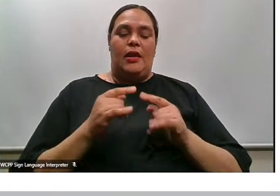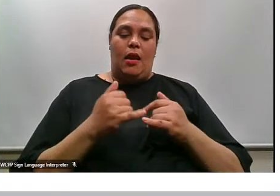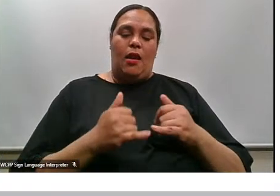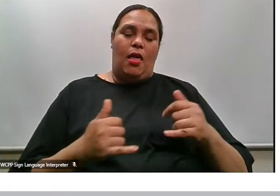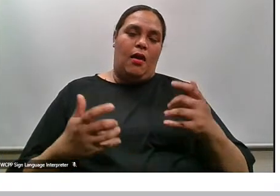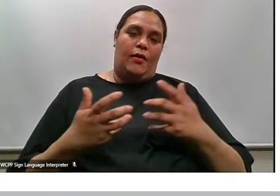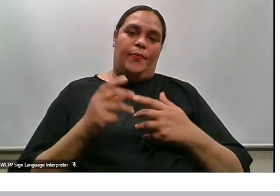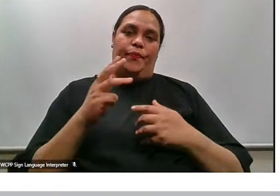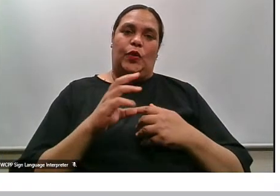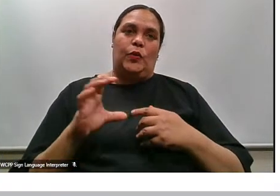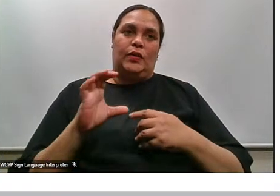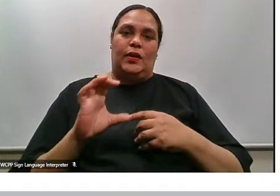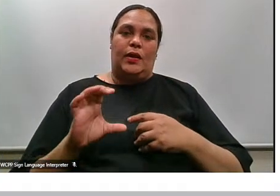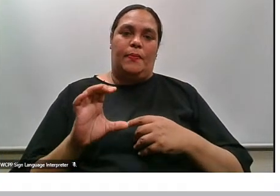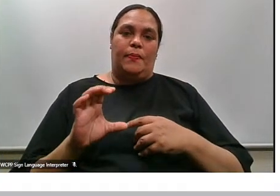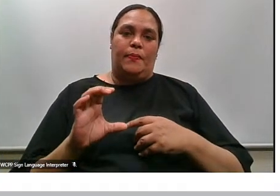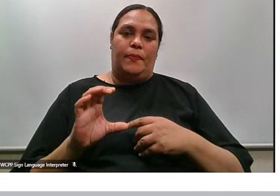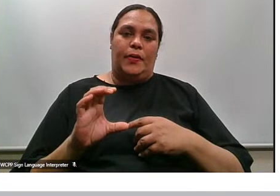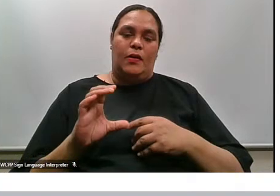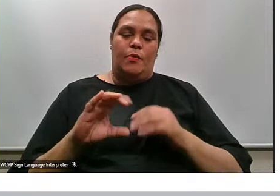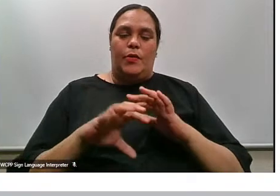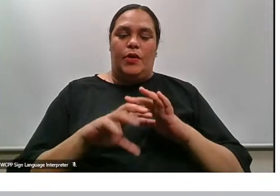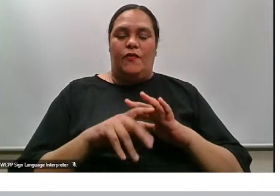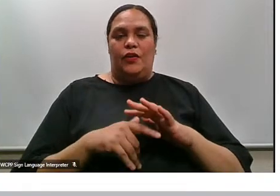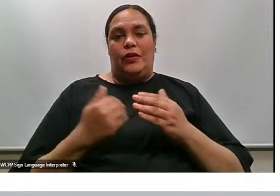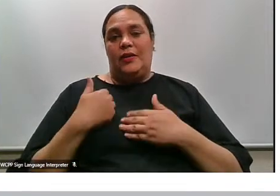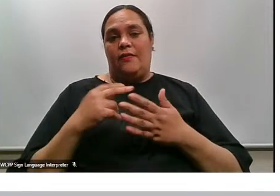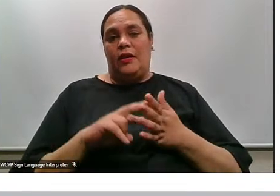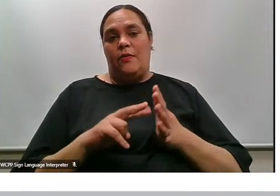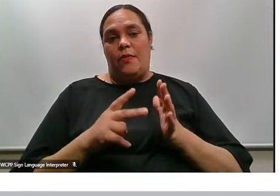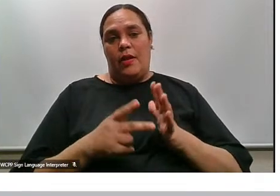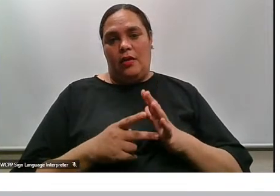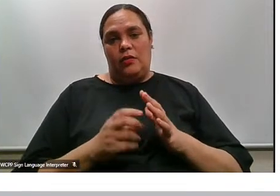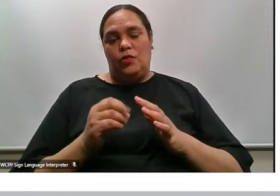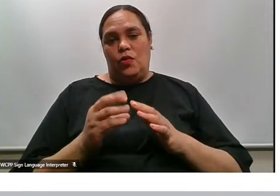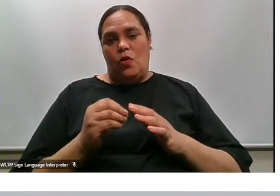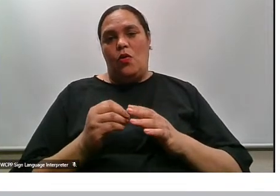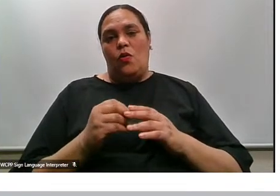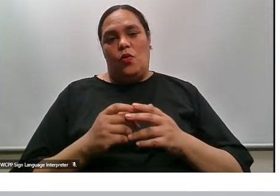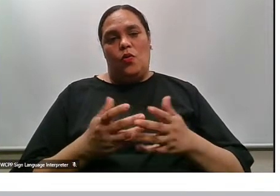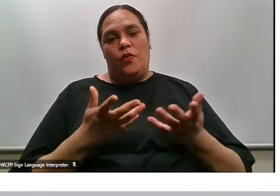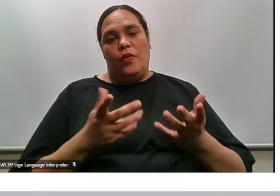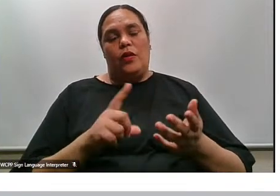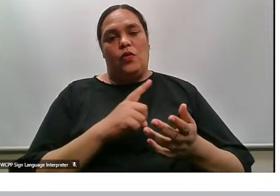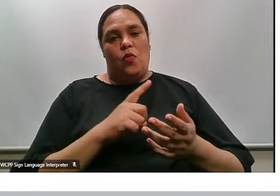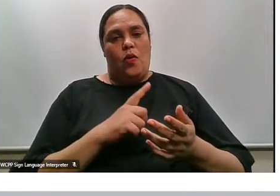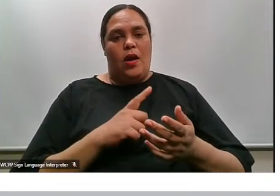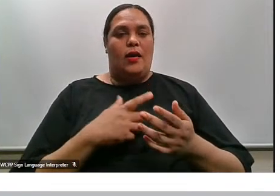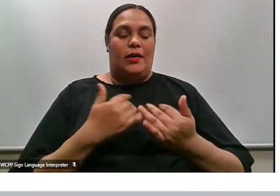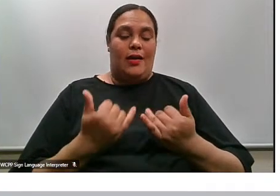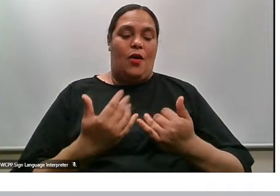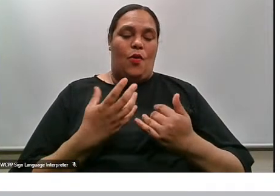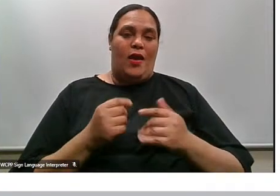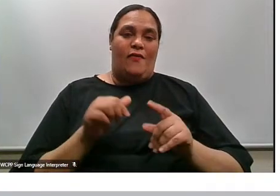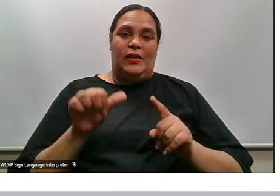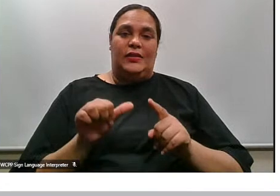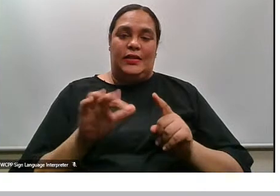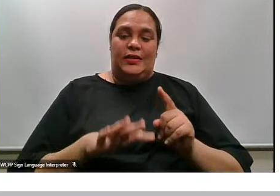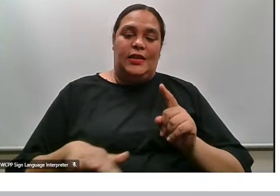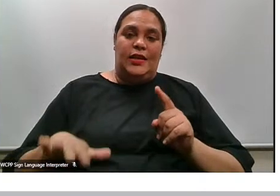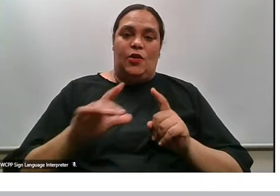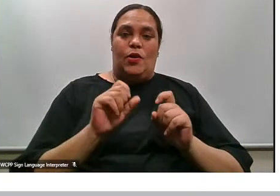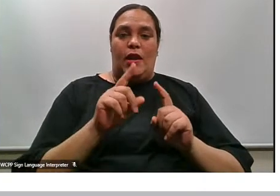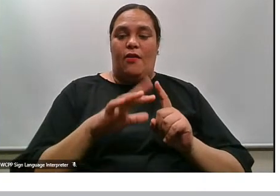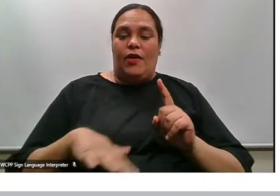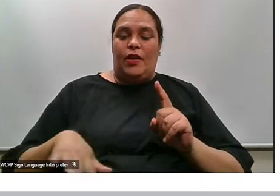the Western Cape Provincial Safety Plan. So that's why there are currently 16 areas, 11